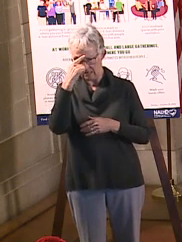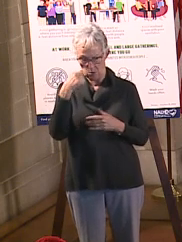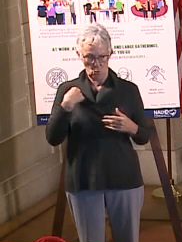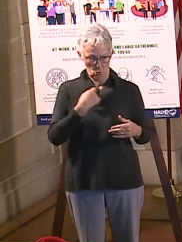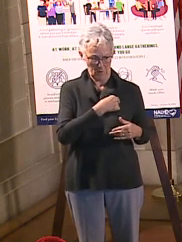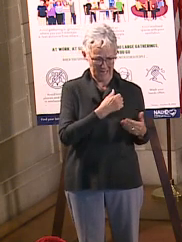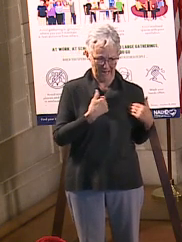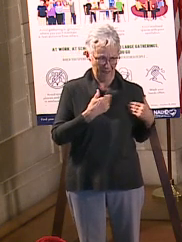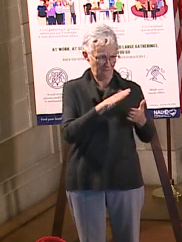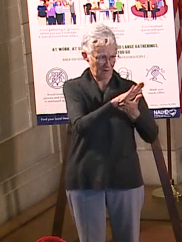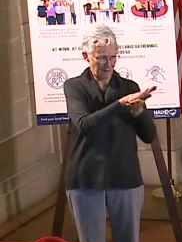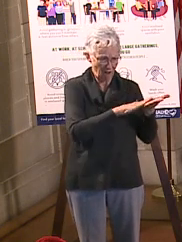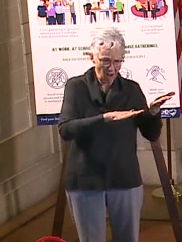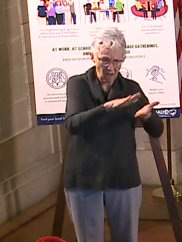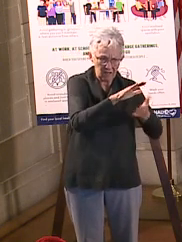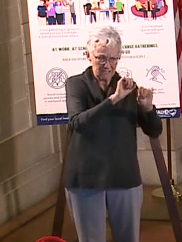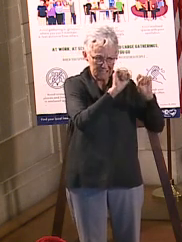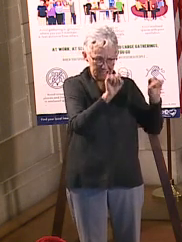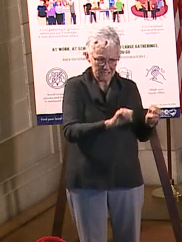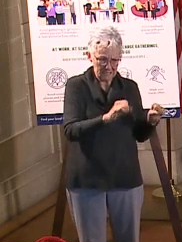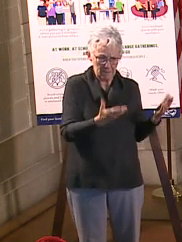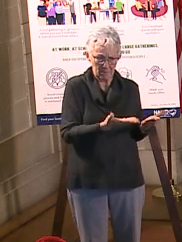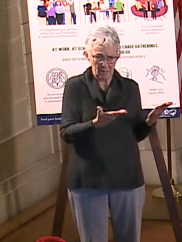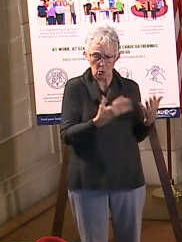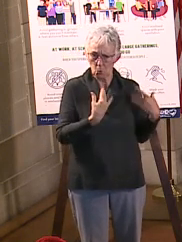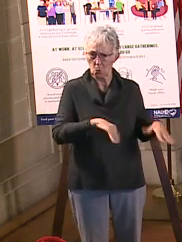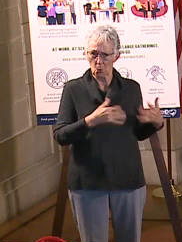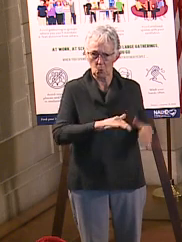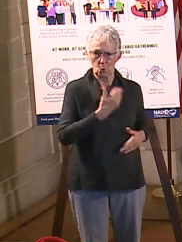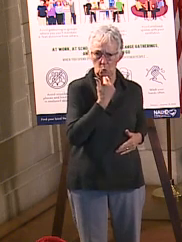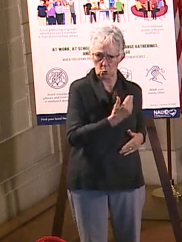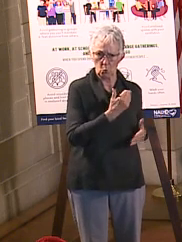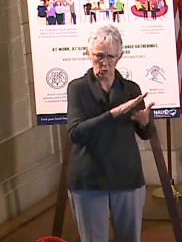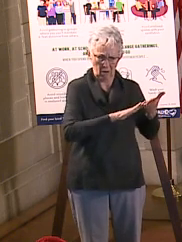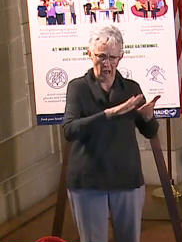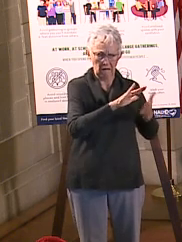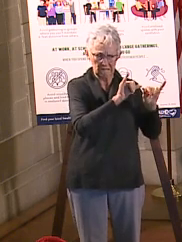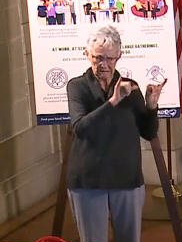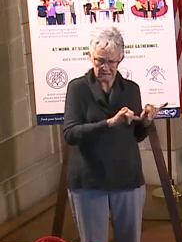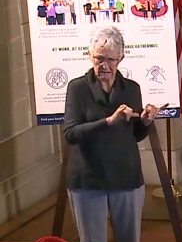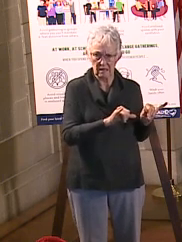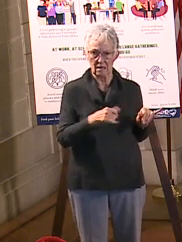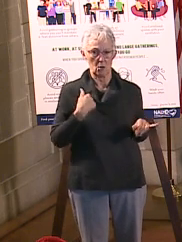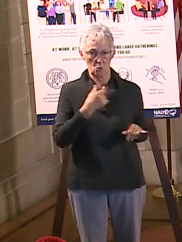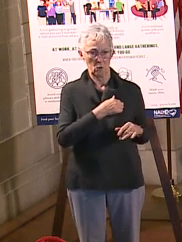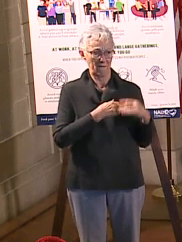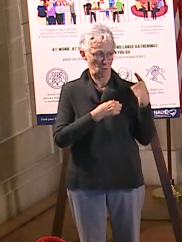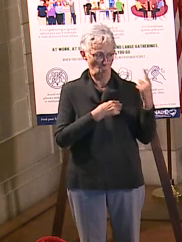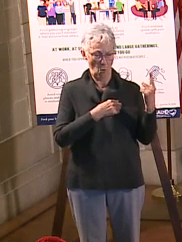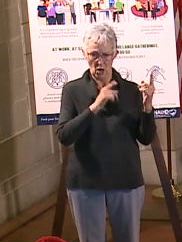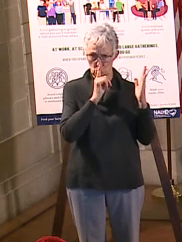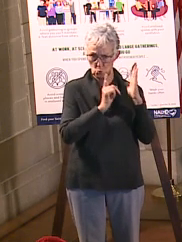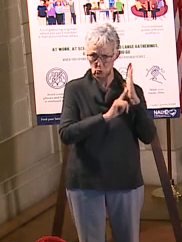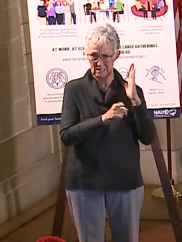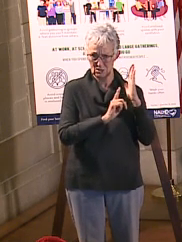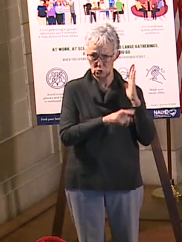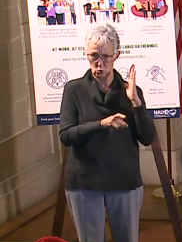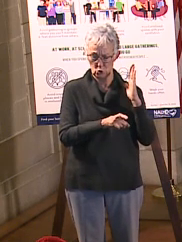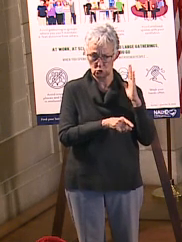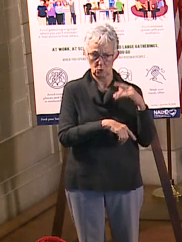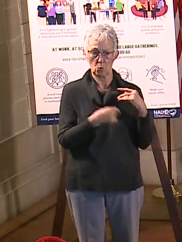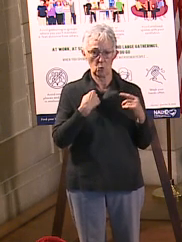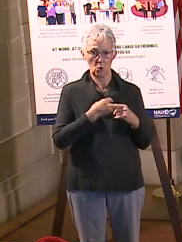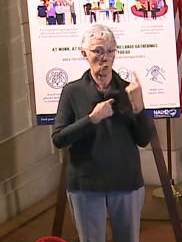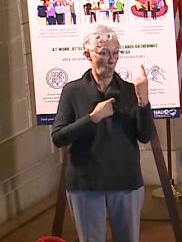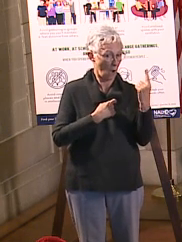and it's very strong with U.S. Strategic Command. We have the only university-affiliated research center, one of 14, but the only one